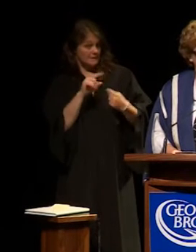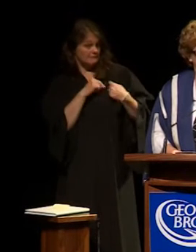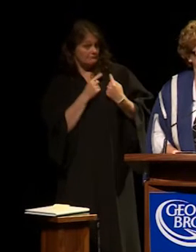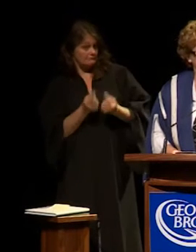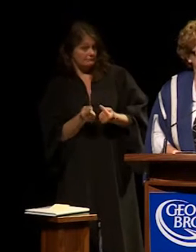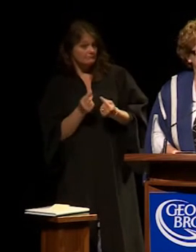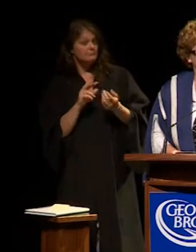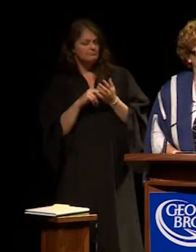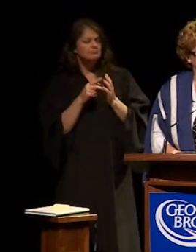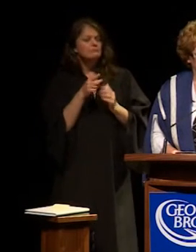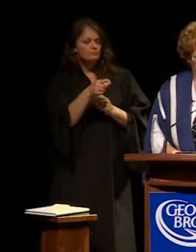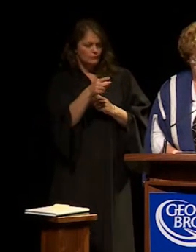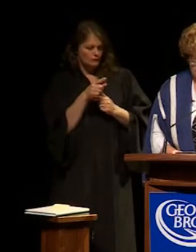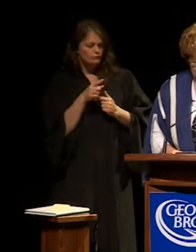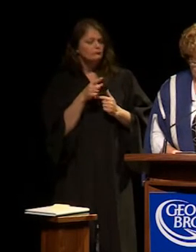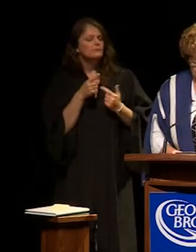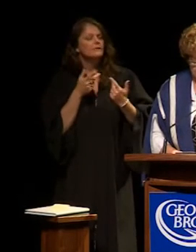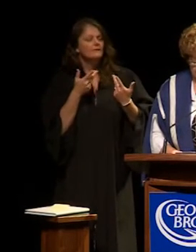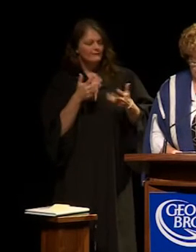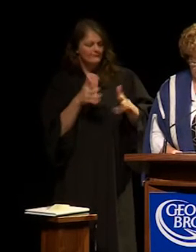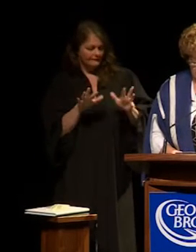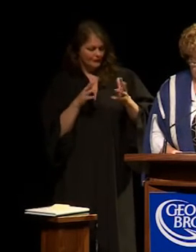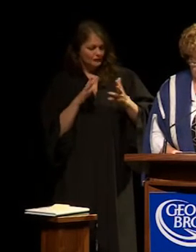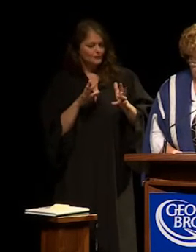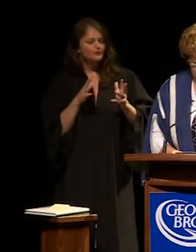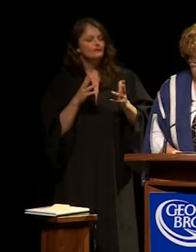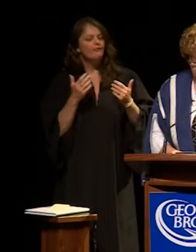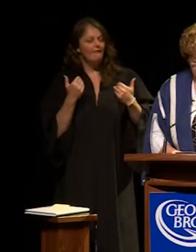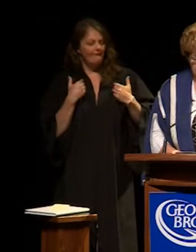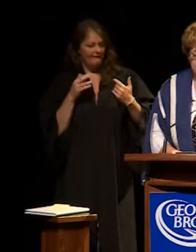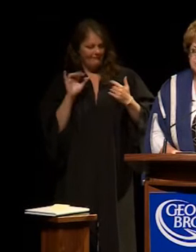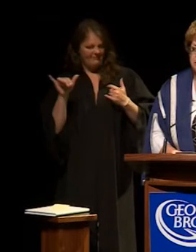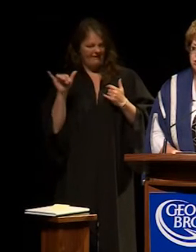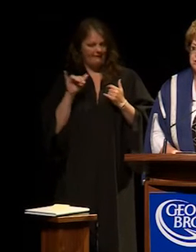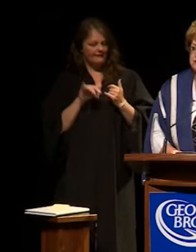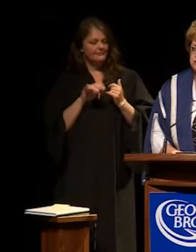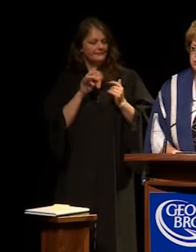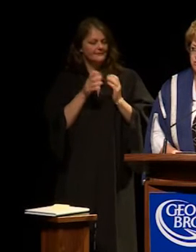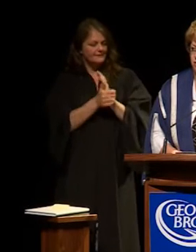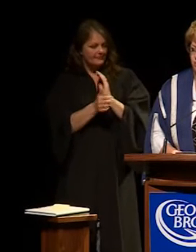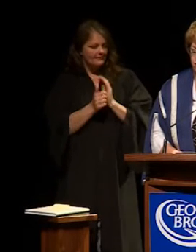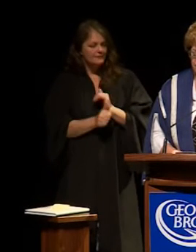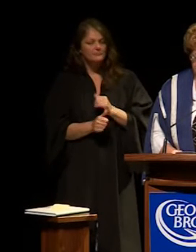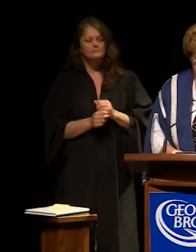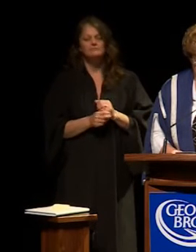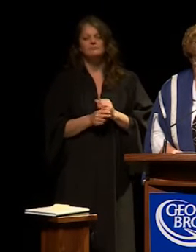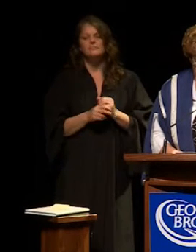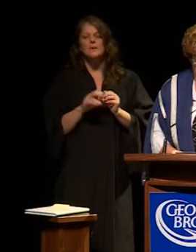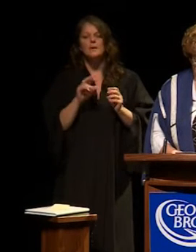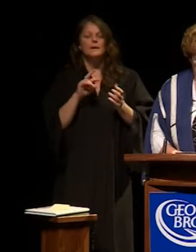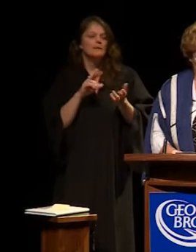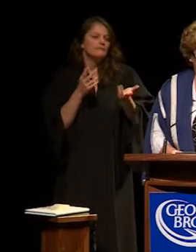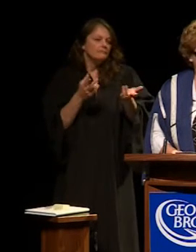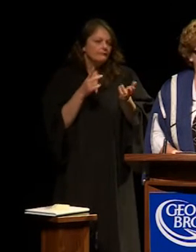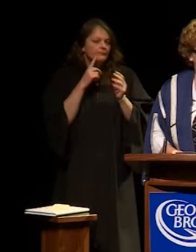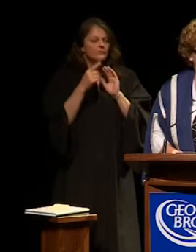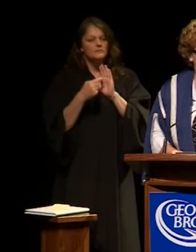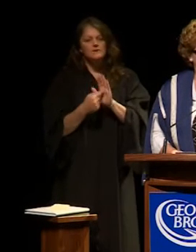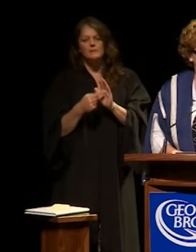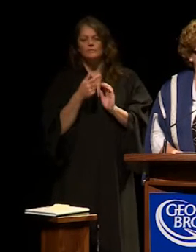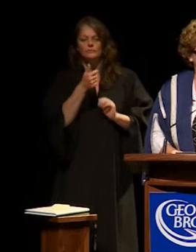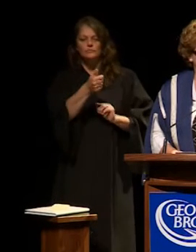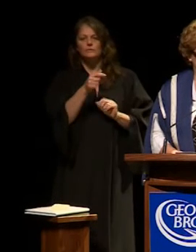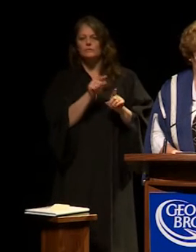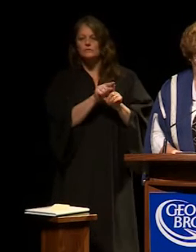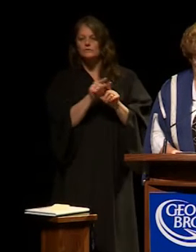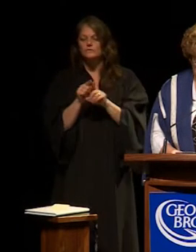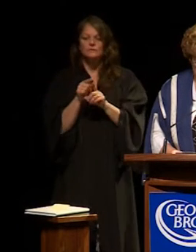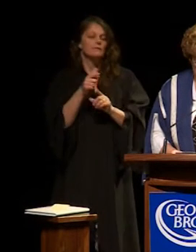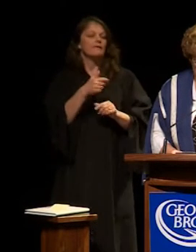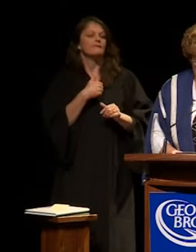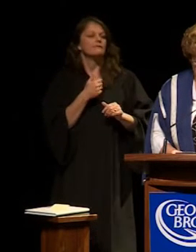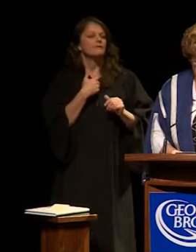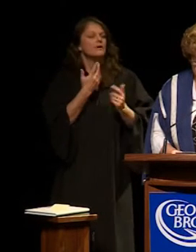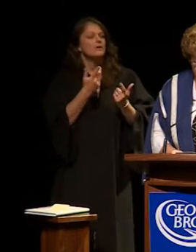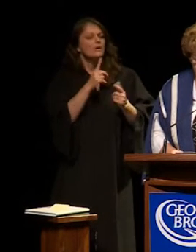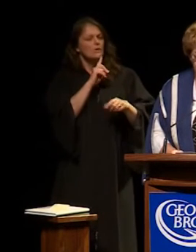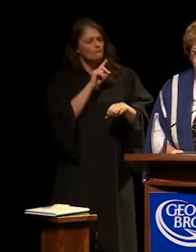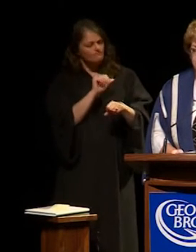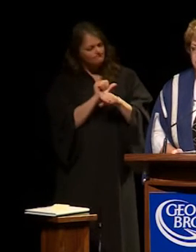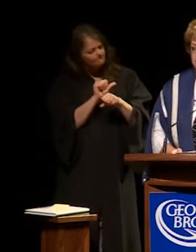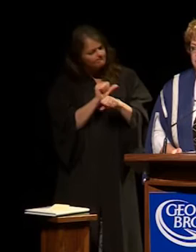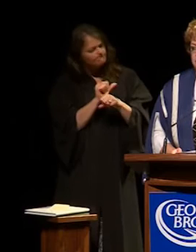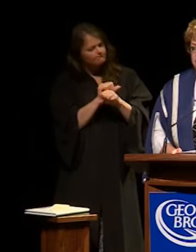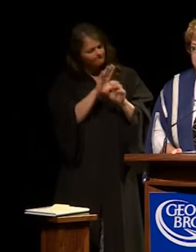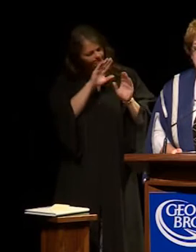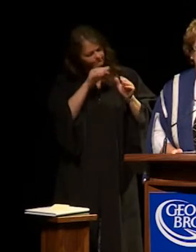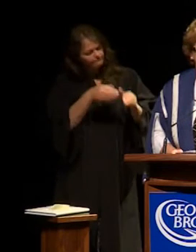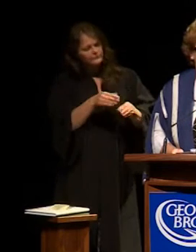people skills employers most value, such as a strong work ethic, communication skills,